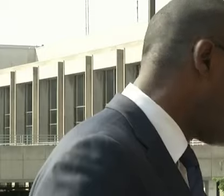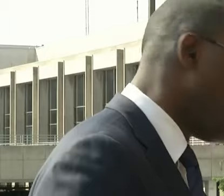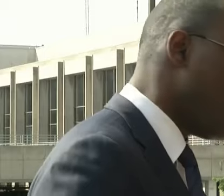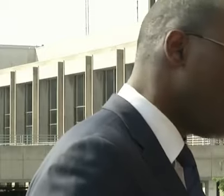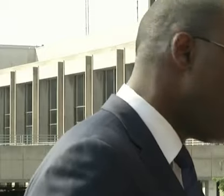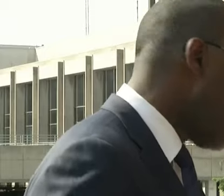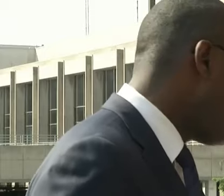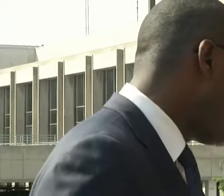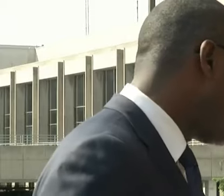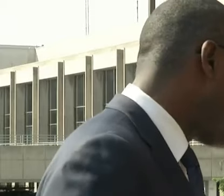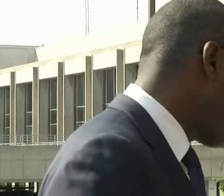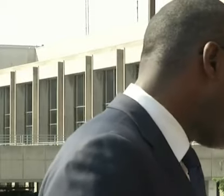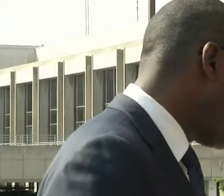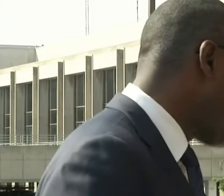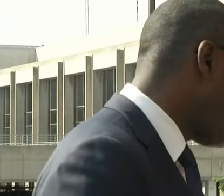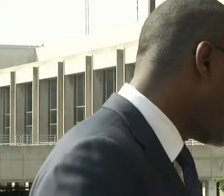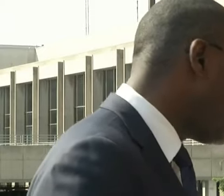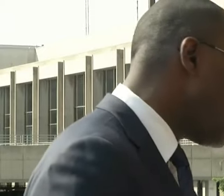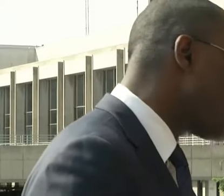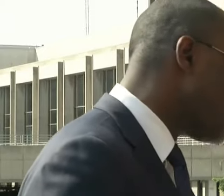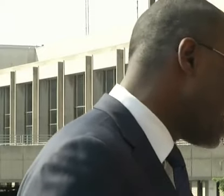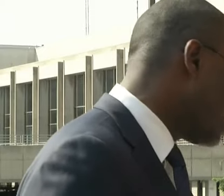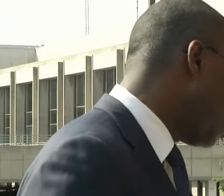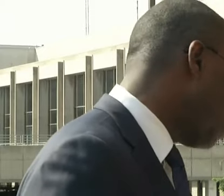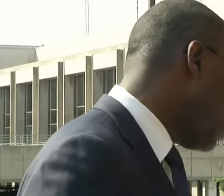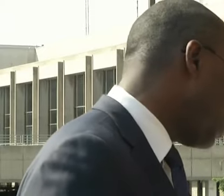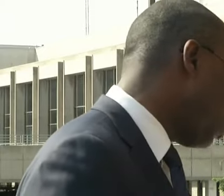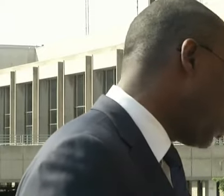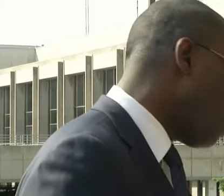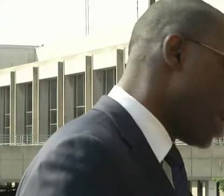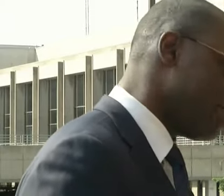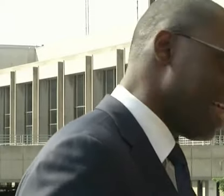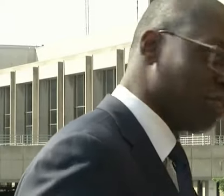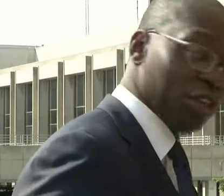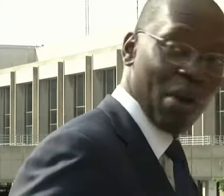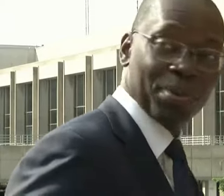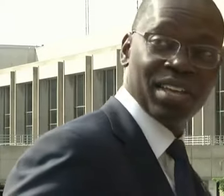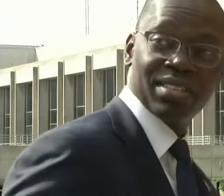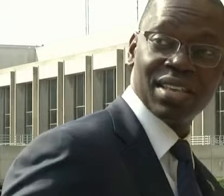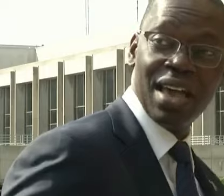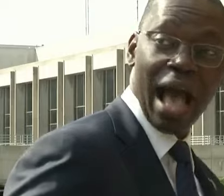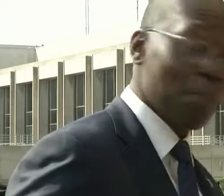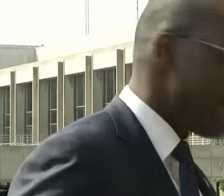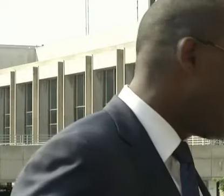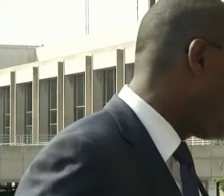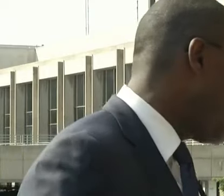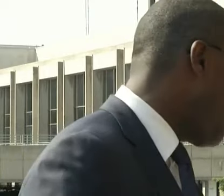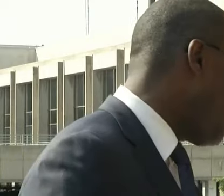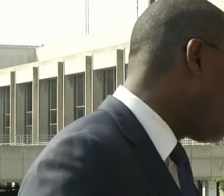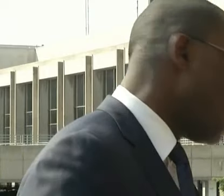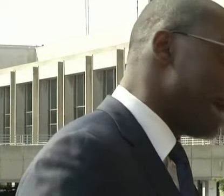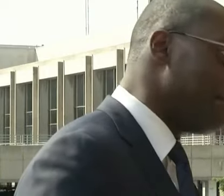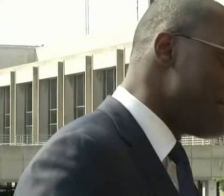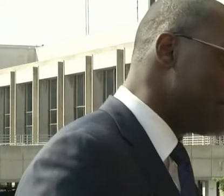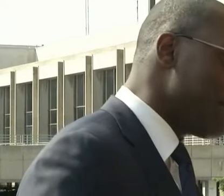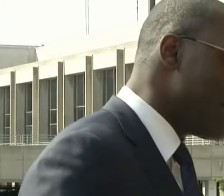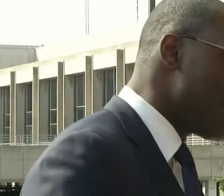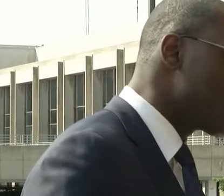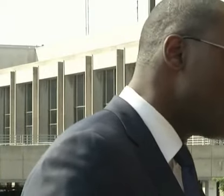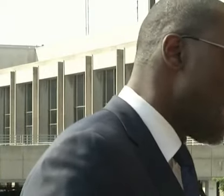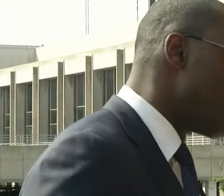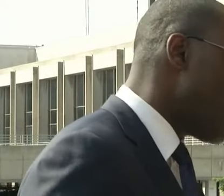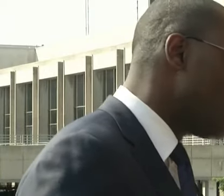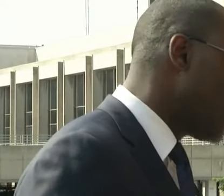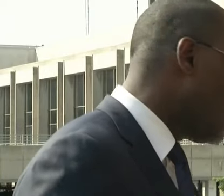everyone's invested in it. Everyone is safer when there's opportunity that's accessible to people in a real way. So that's what this represents. I'm glad to see a whole lot of people up